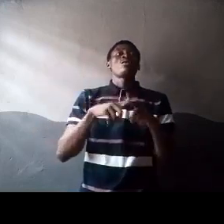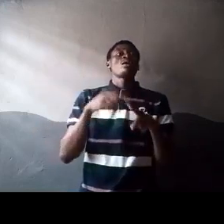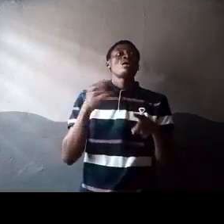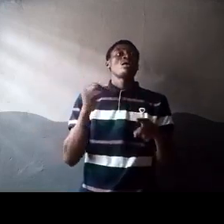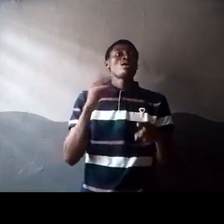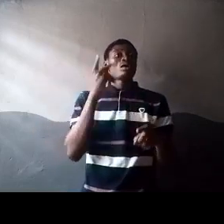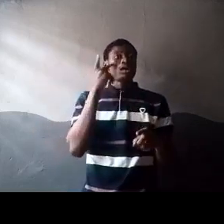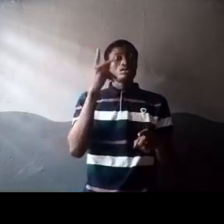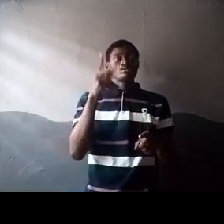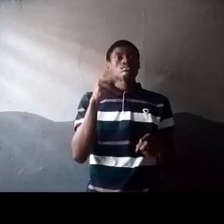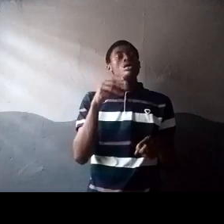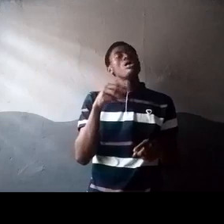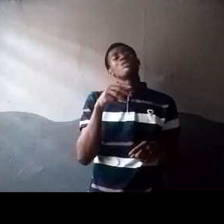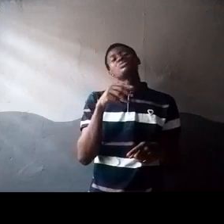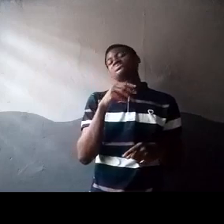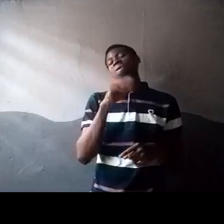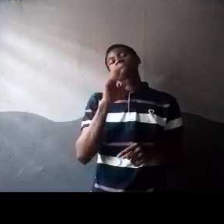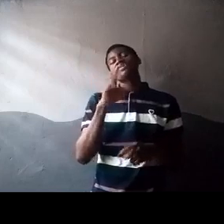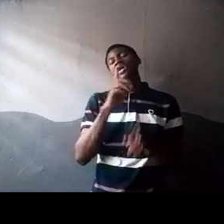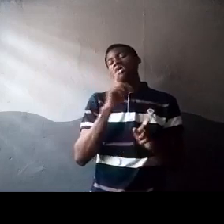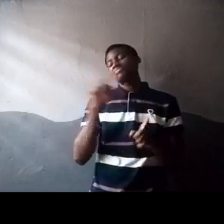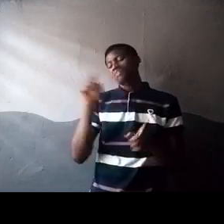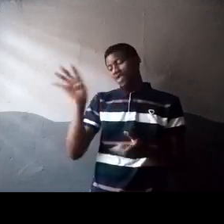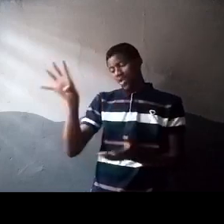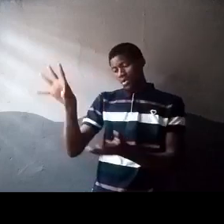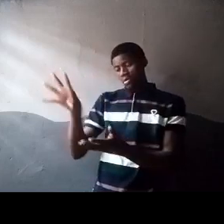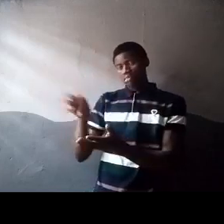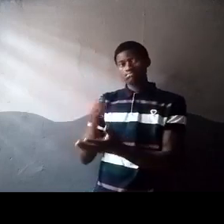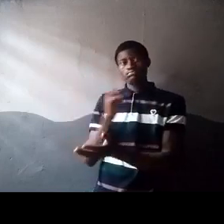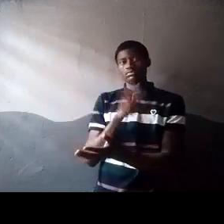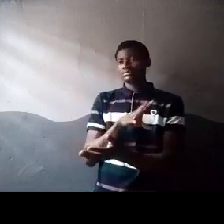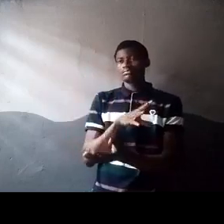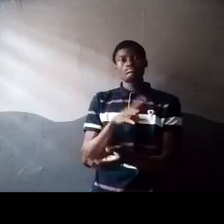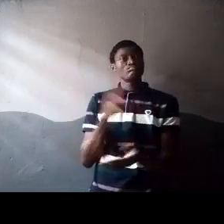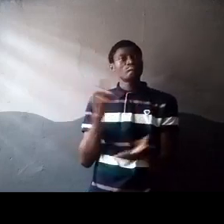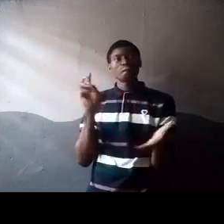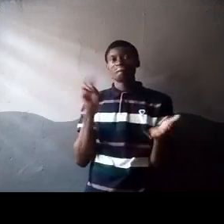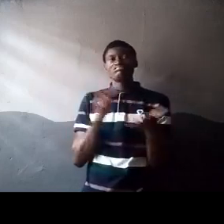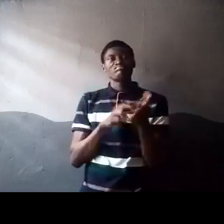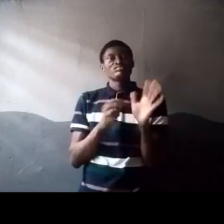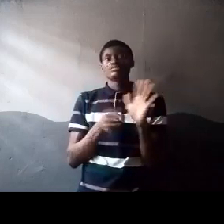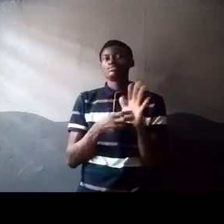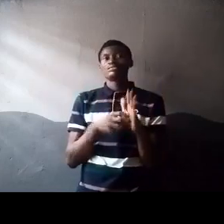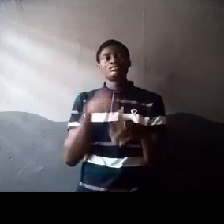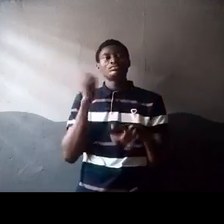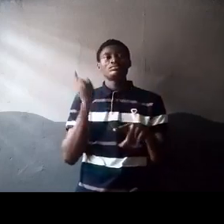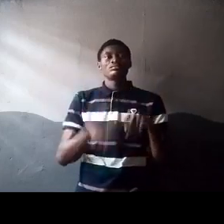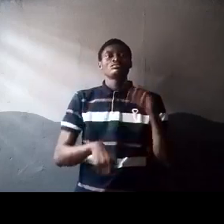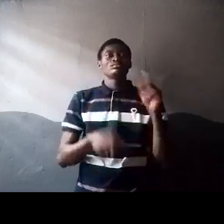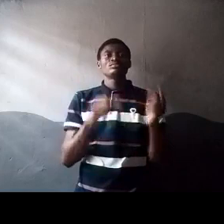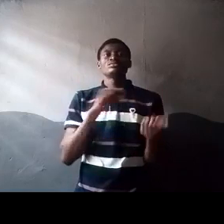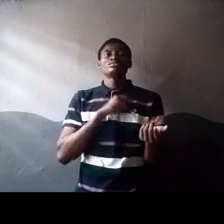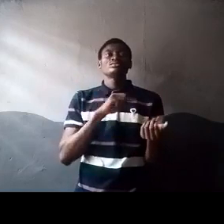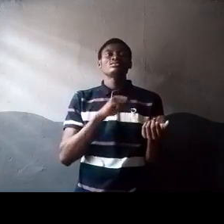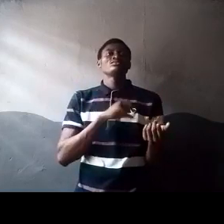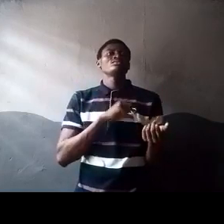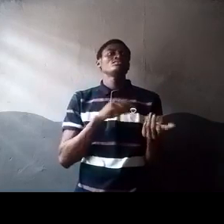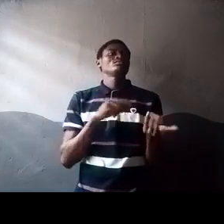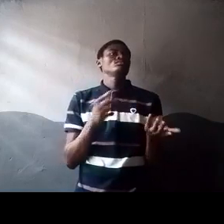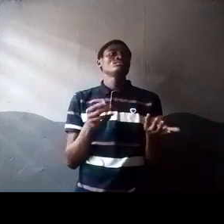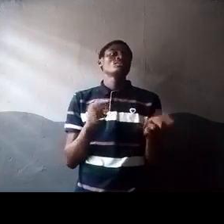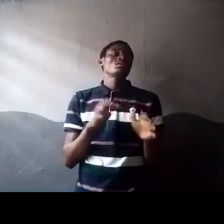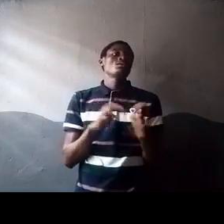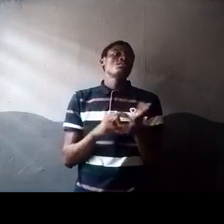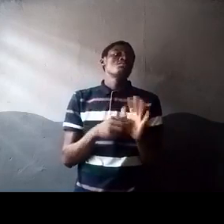you never applied in the first place. All right. Your application is as good as you never applied in the first place.